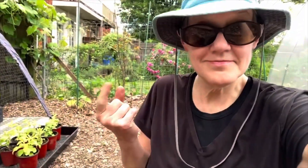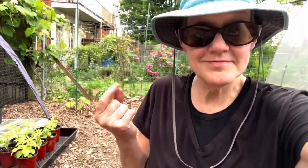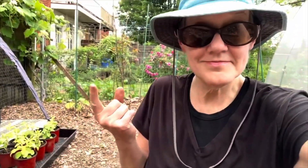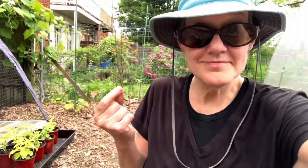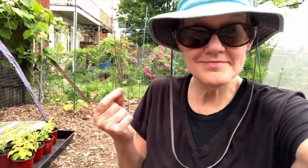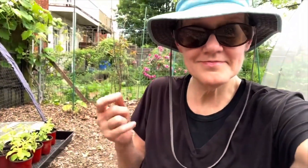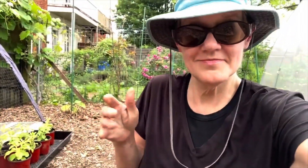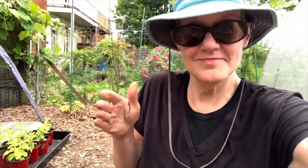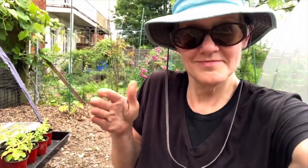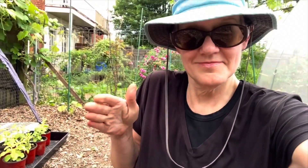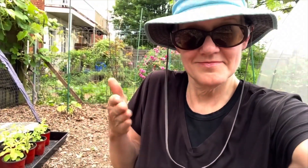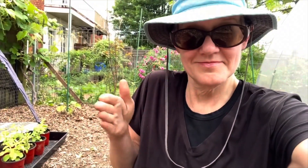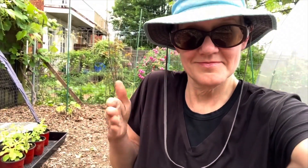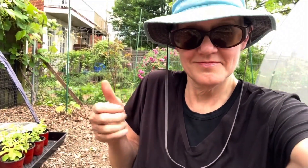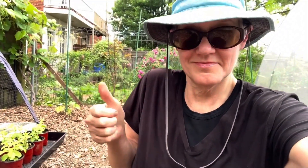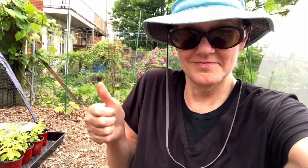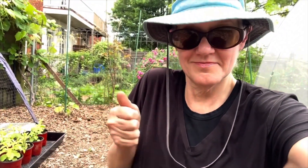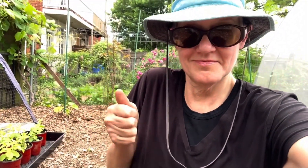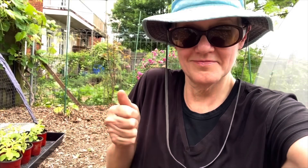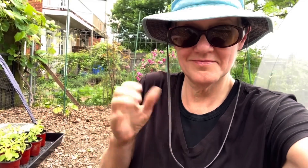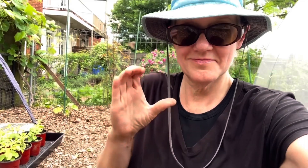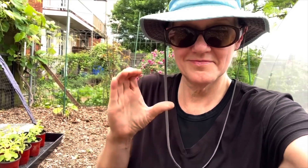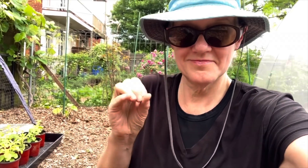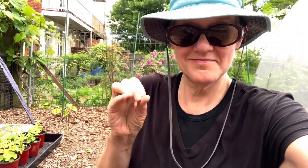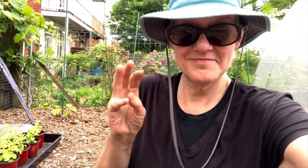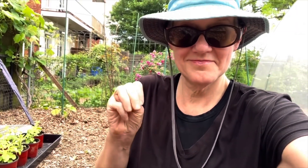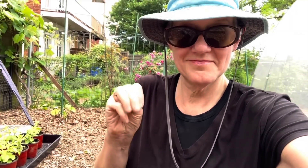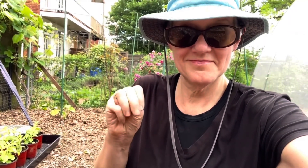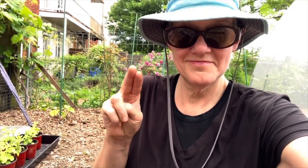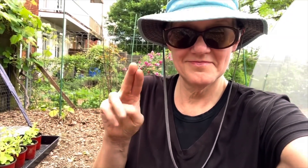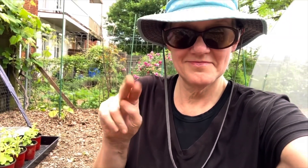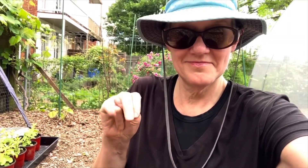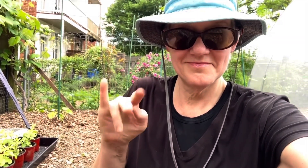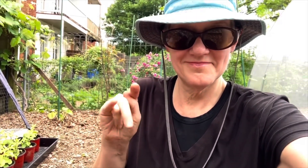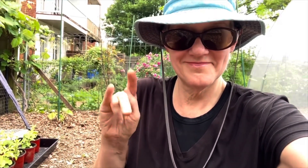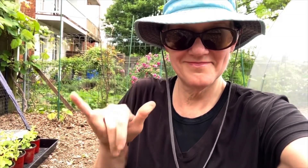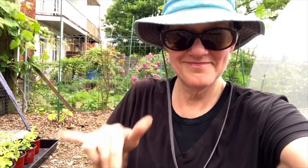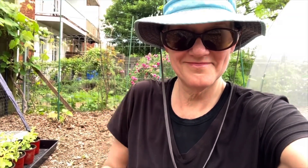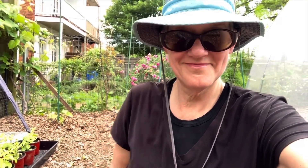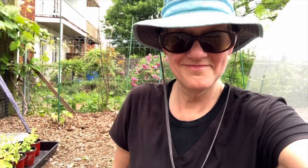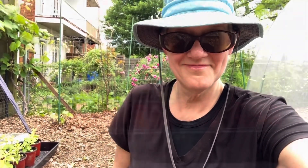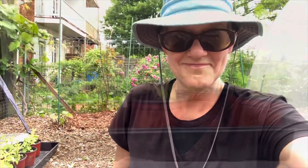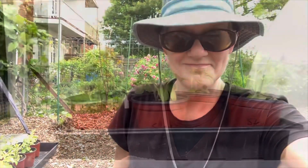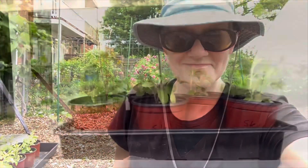Now what am I going to do with the rest of these? Well, I'm going to share them with my community.